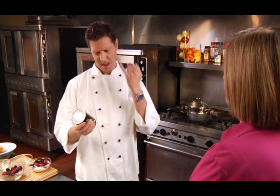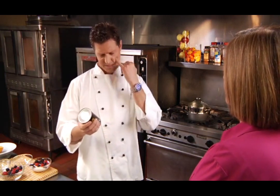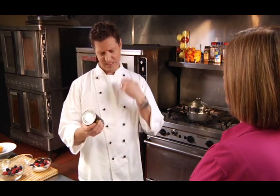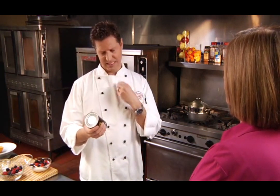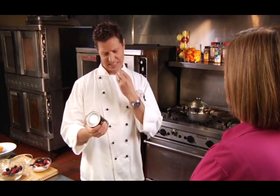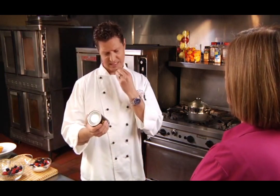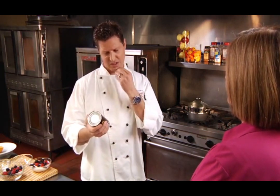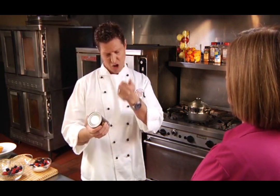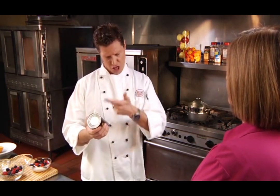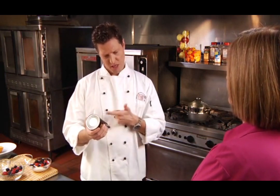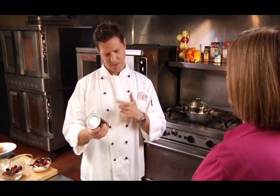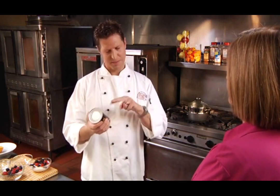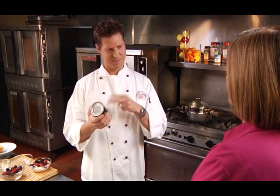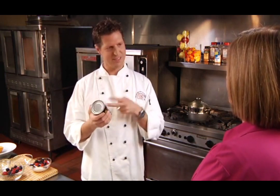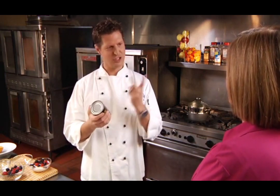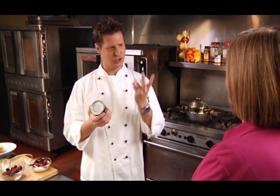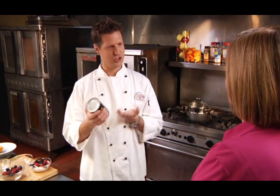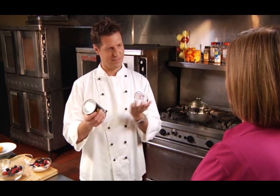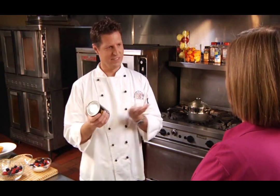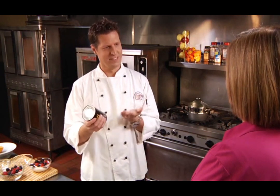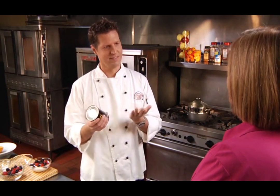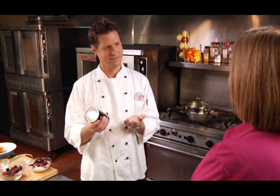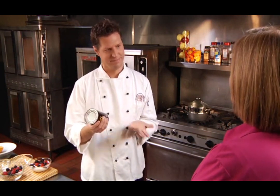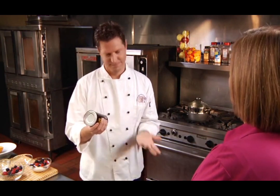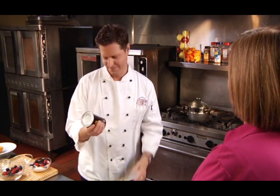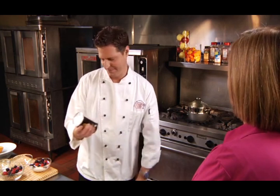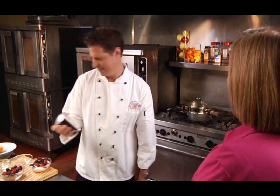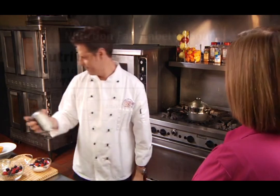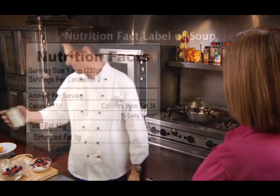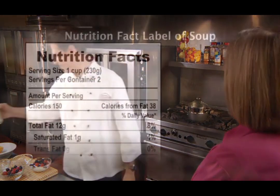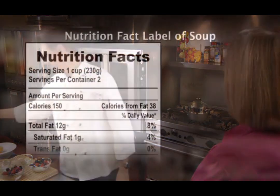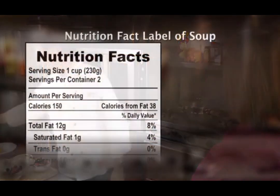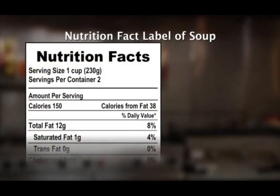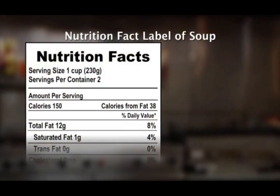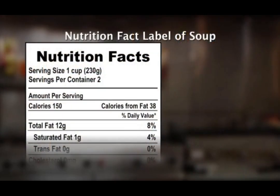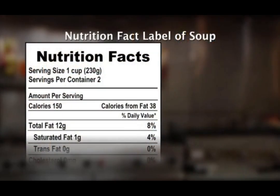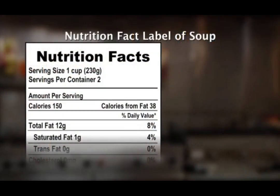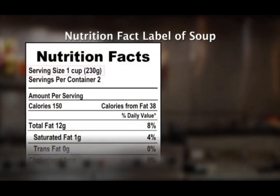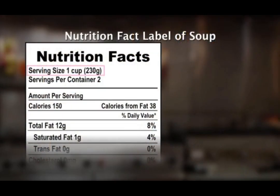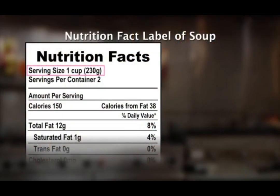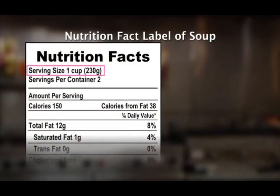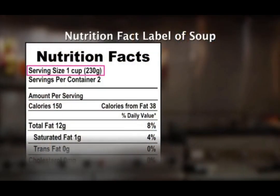It says here that if I eat the whole can, I'll get 2 servings.